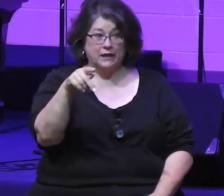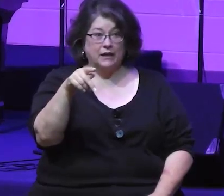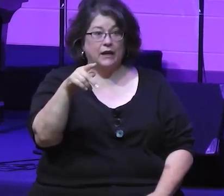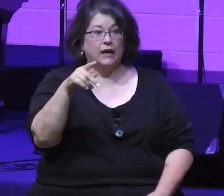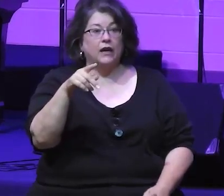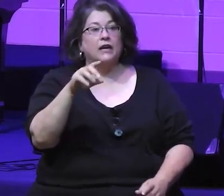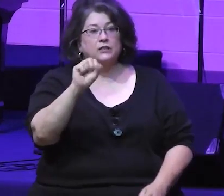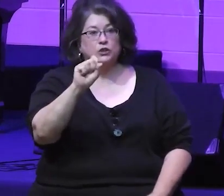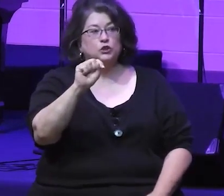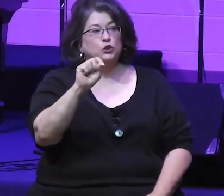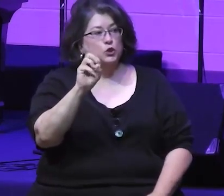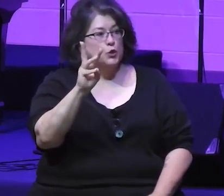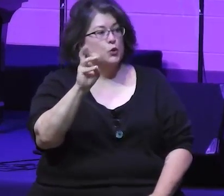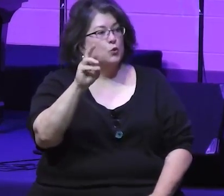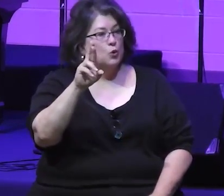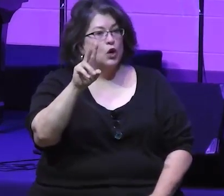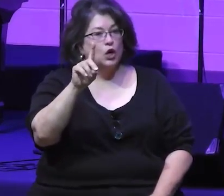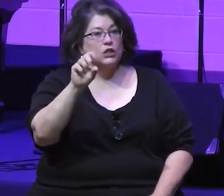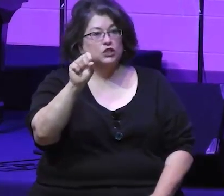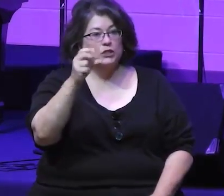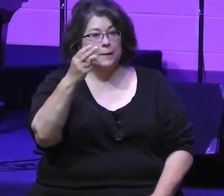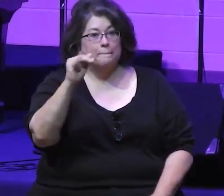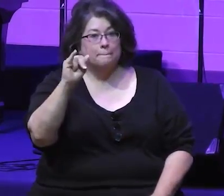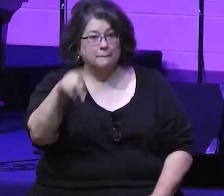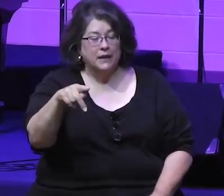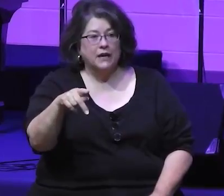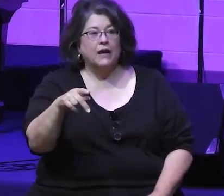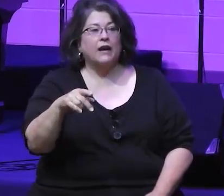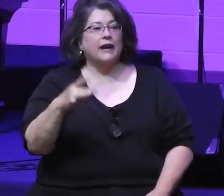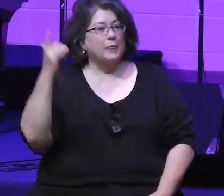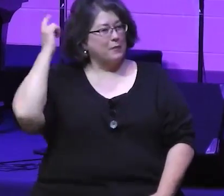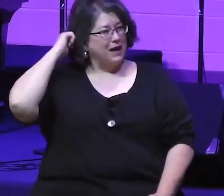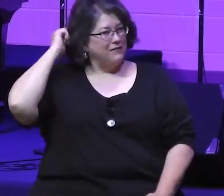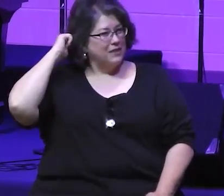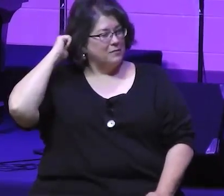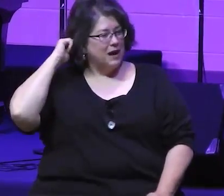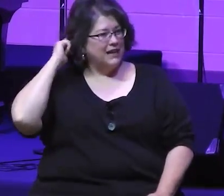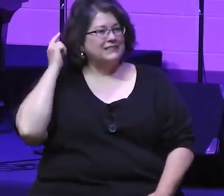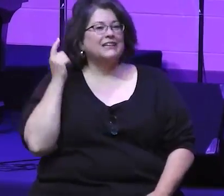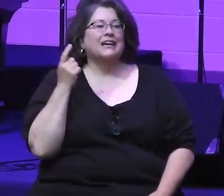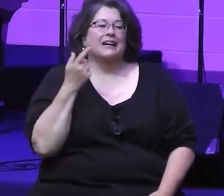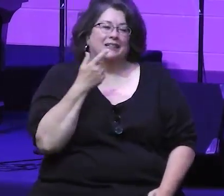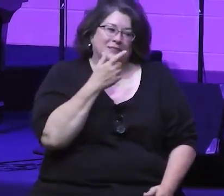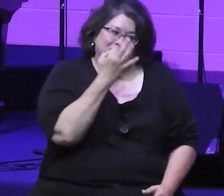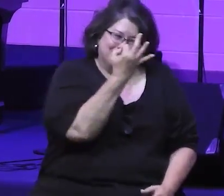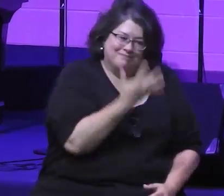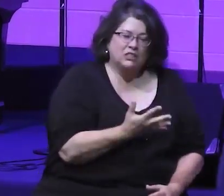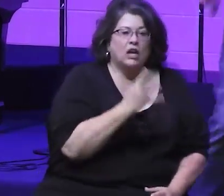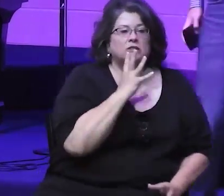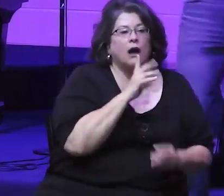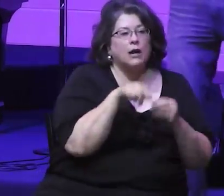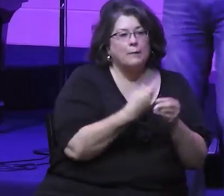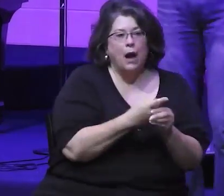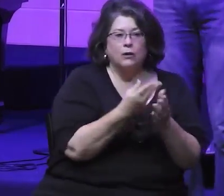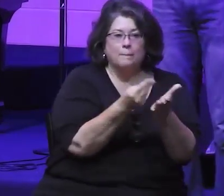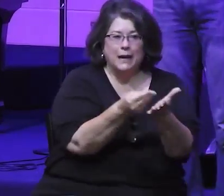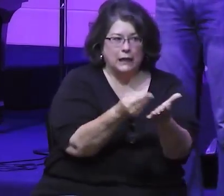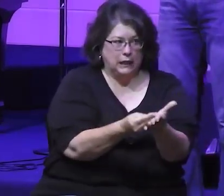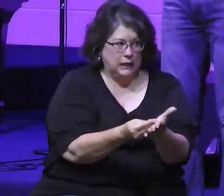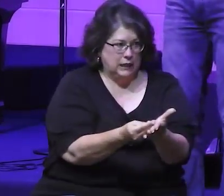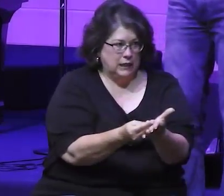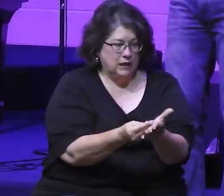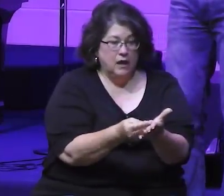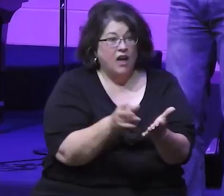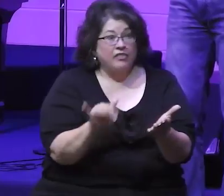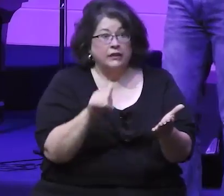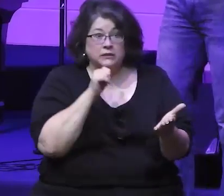in their words, one primary subject, and it is your wallets, right? It's our wallets. Now, this is not of